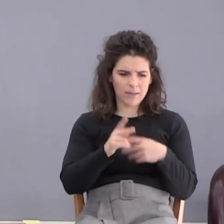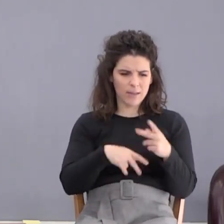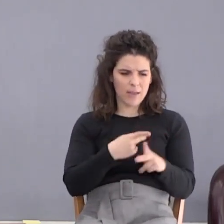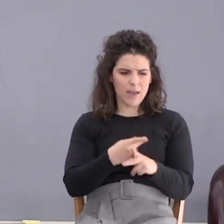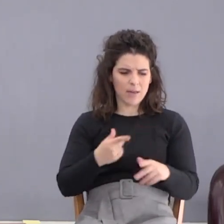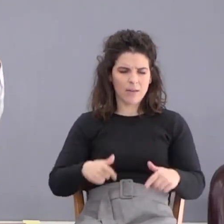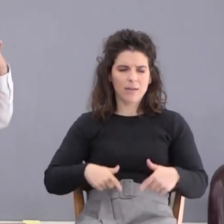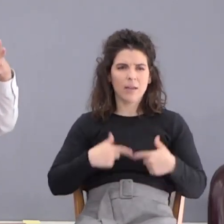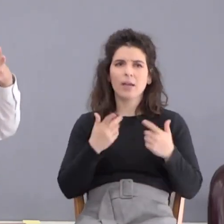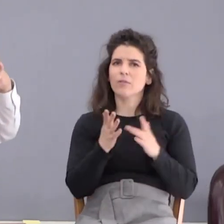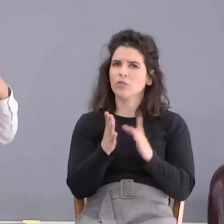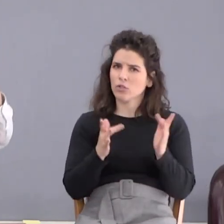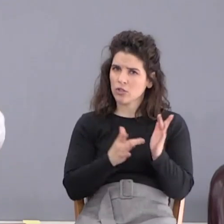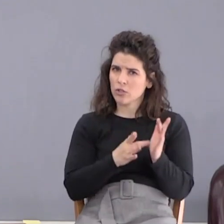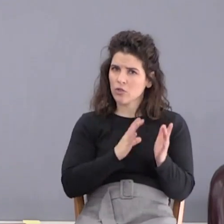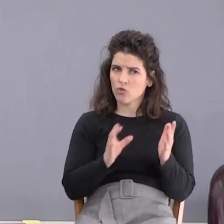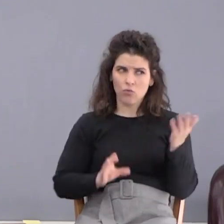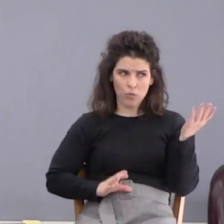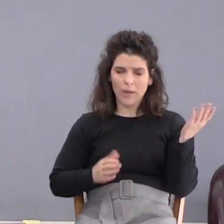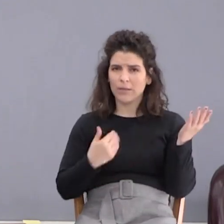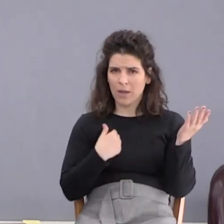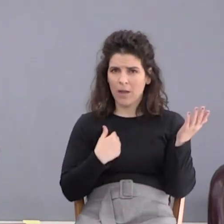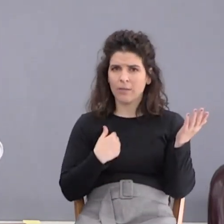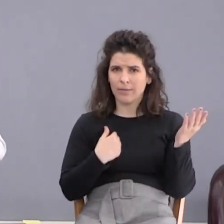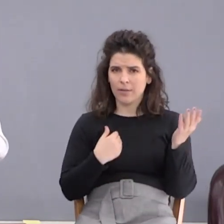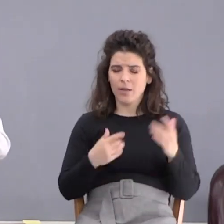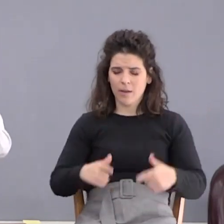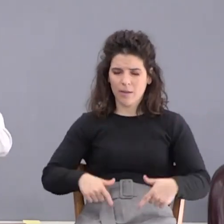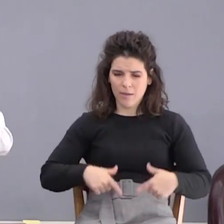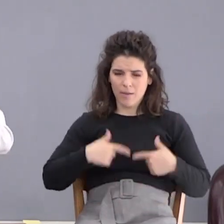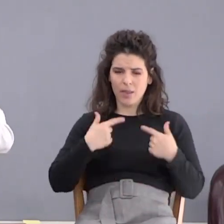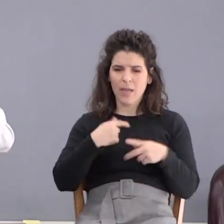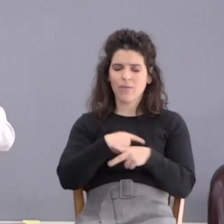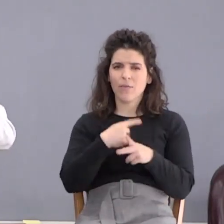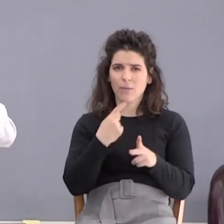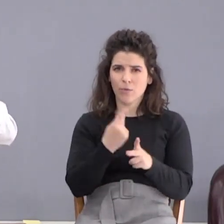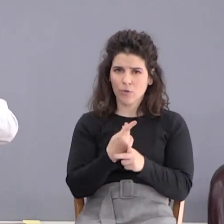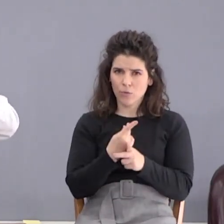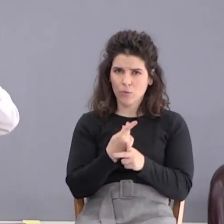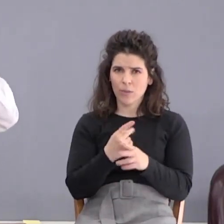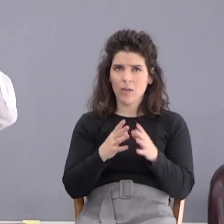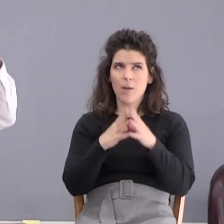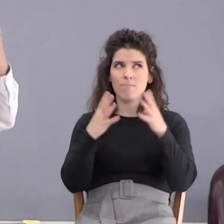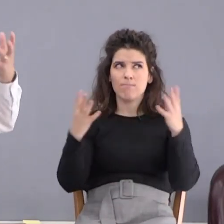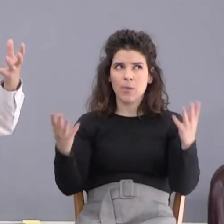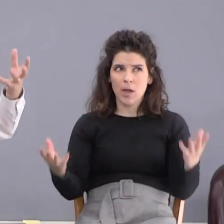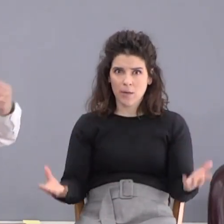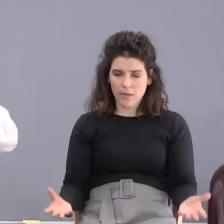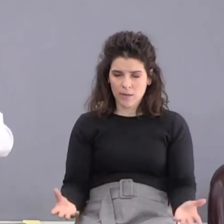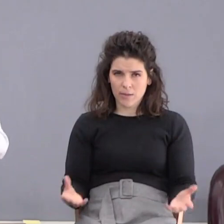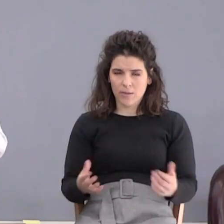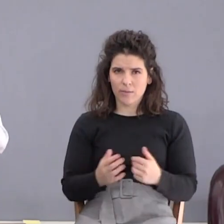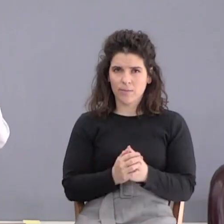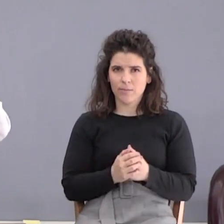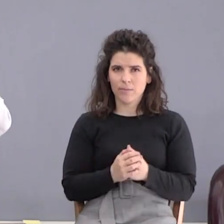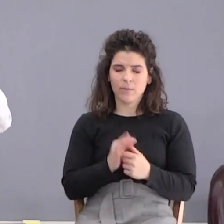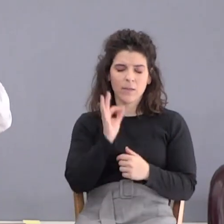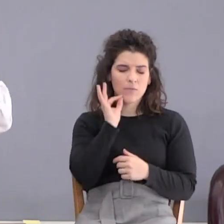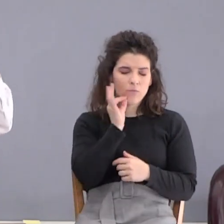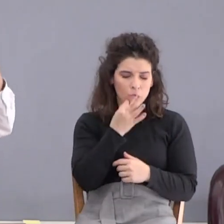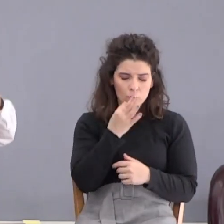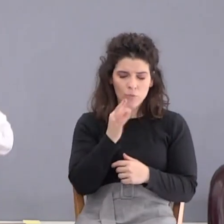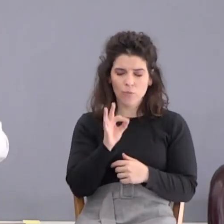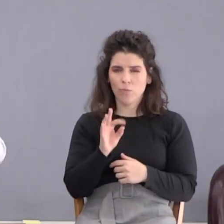life Jesus Christ possesses, and it's a life that produces abundancy. It's